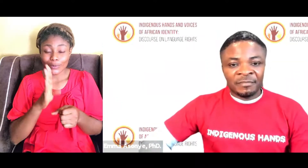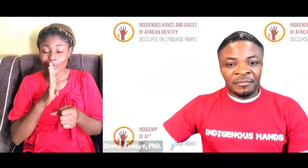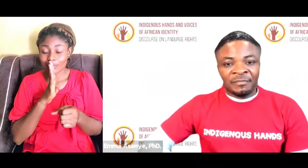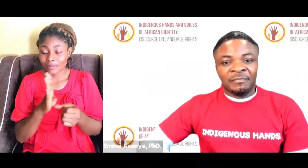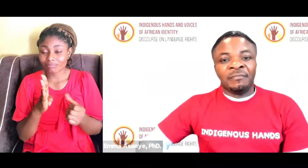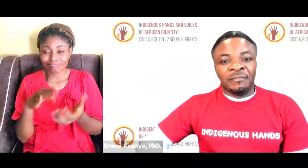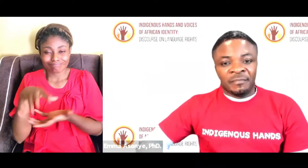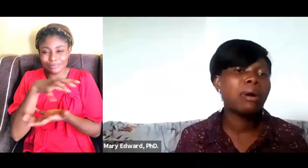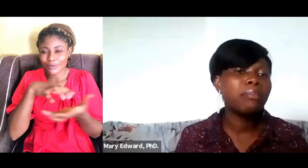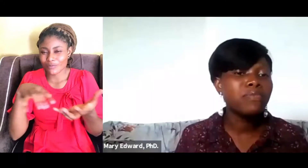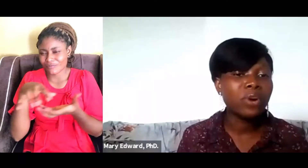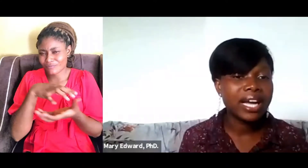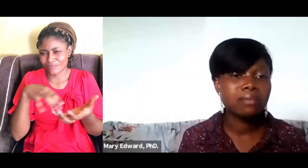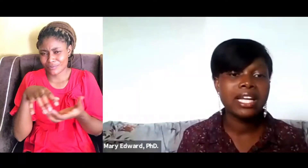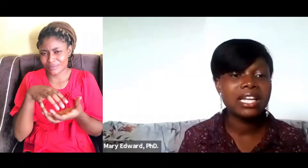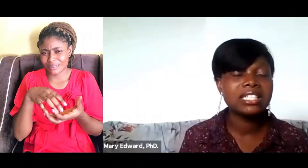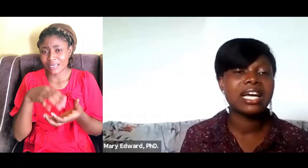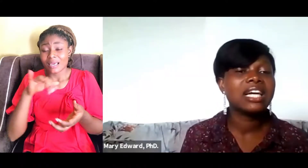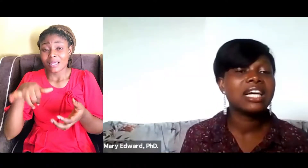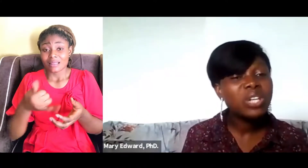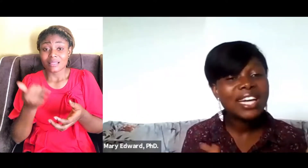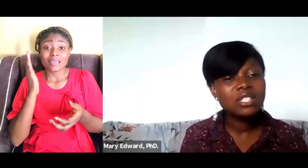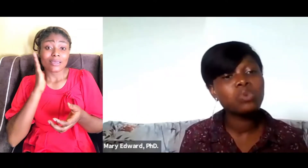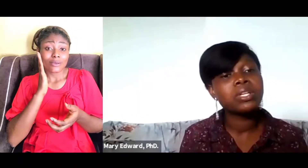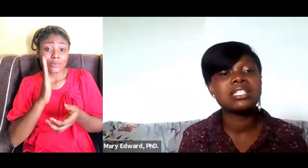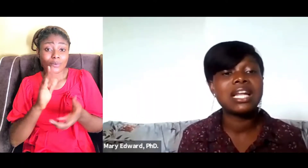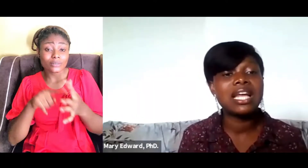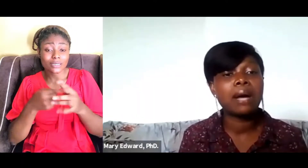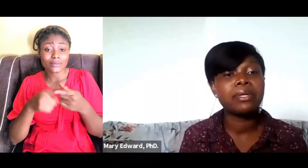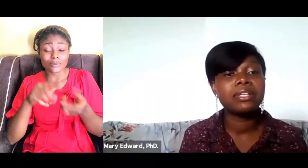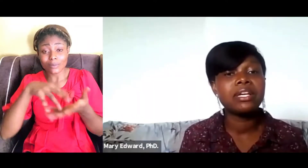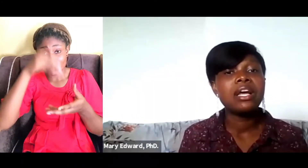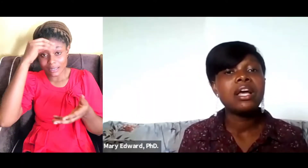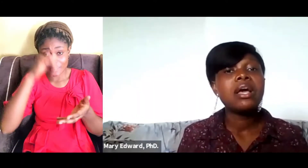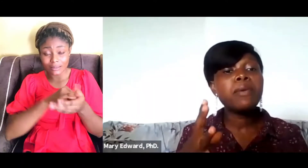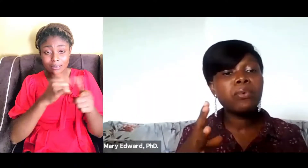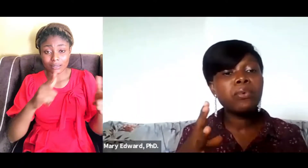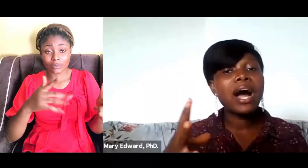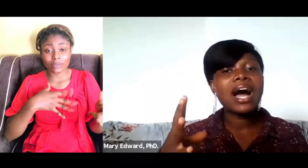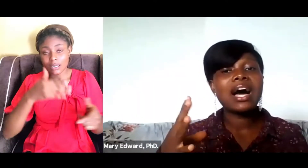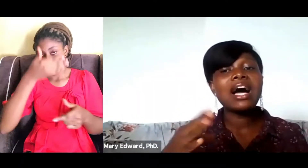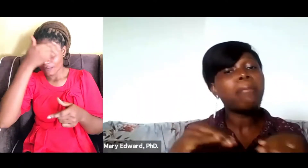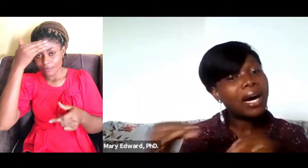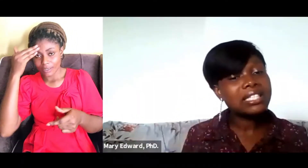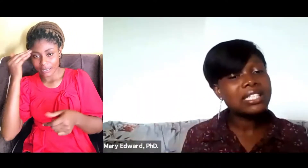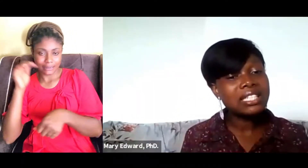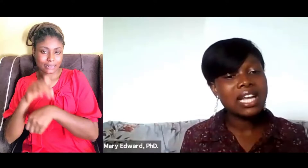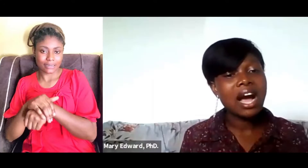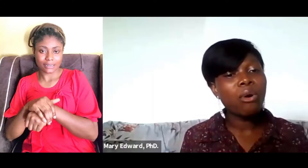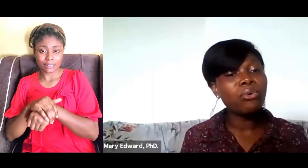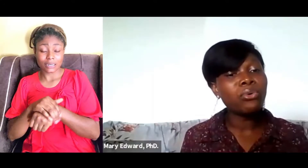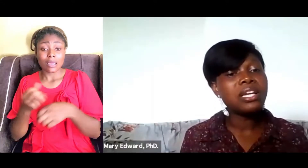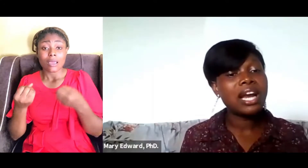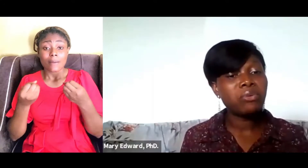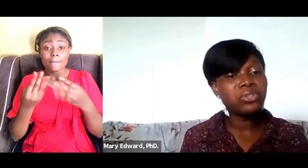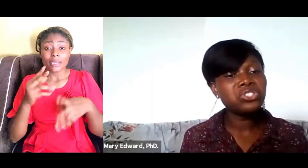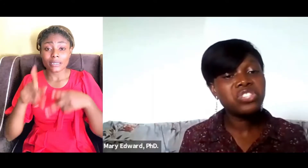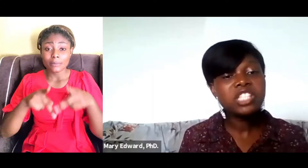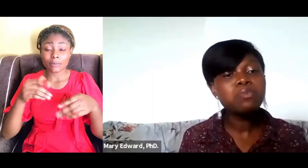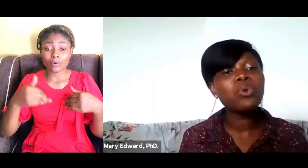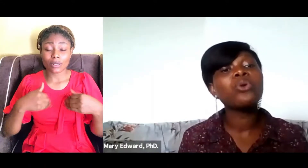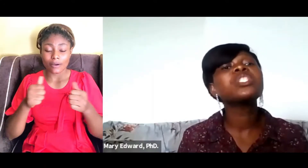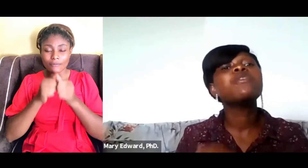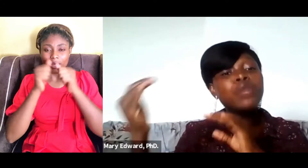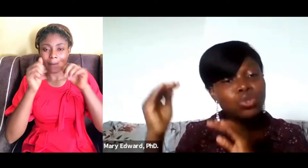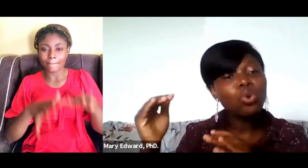learning the Mandarin and probably forget my English and Akan. So that is what is exactly happening. people are abandoning their own